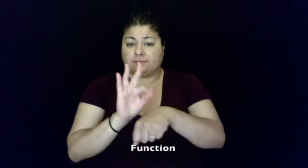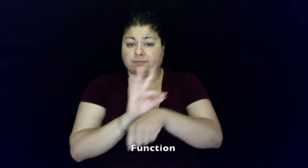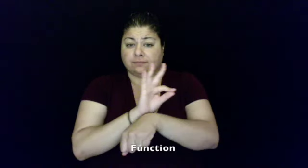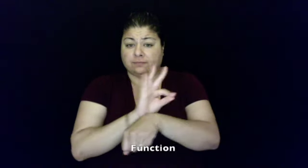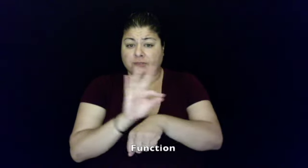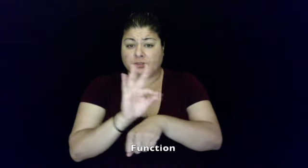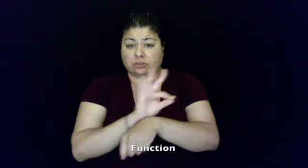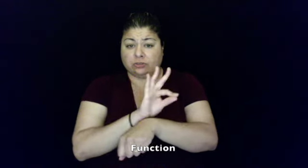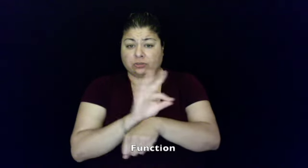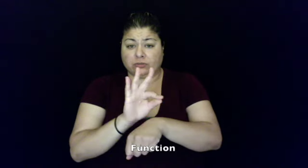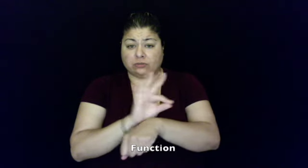Function.